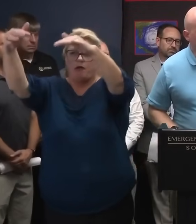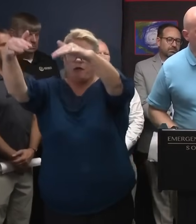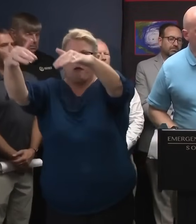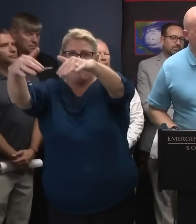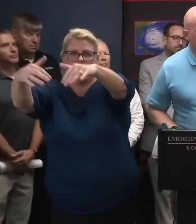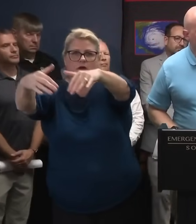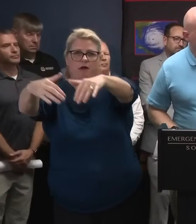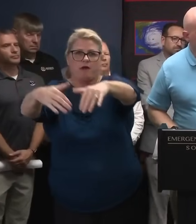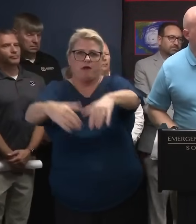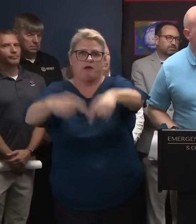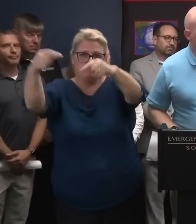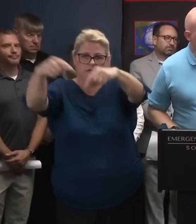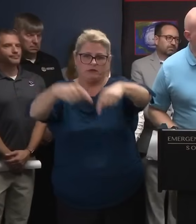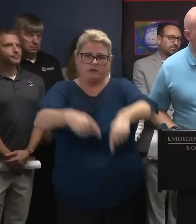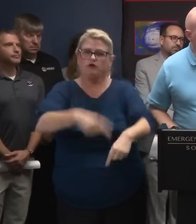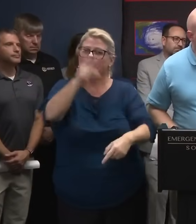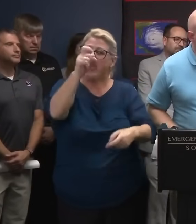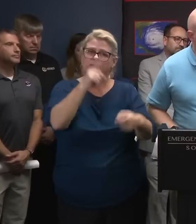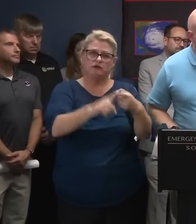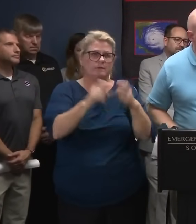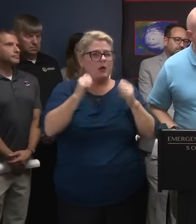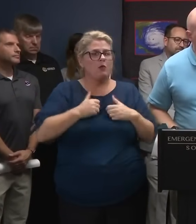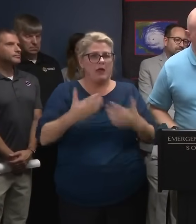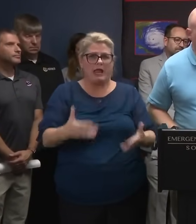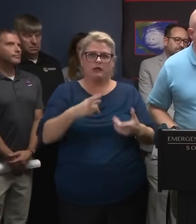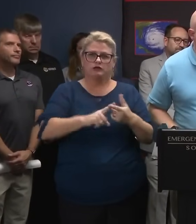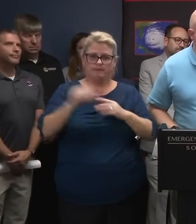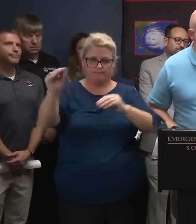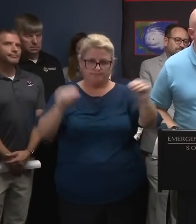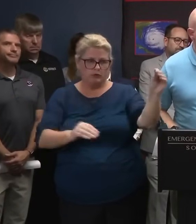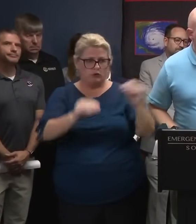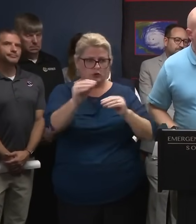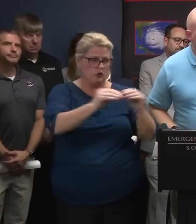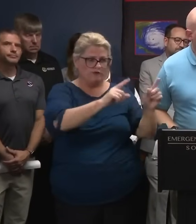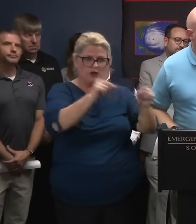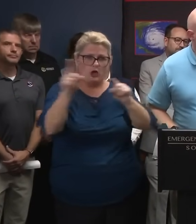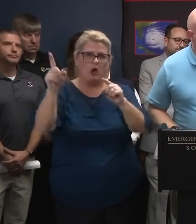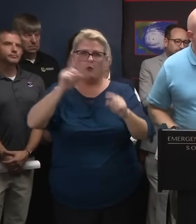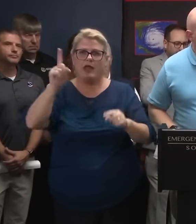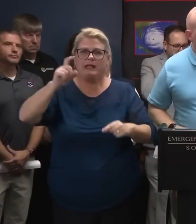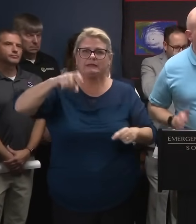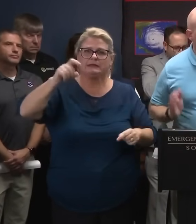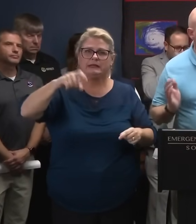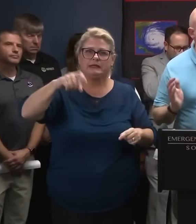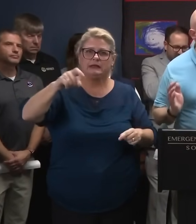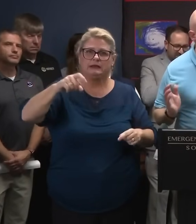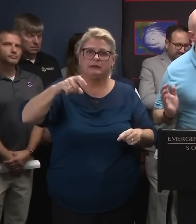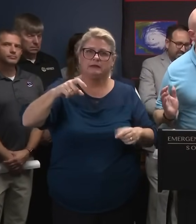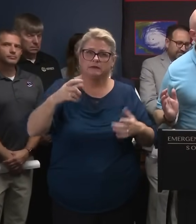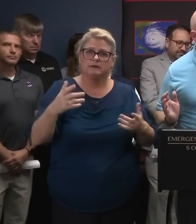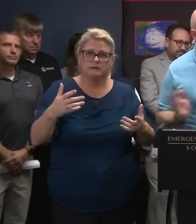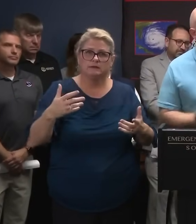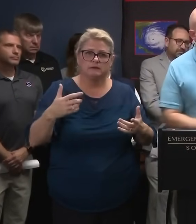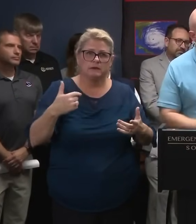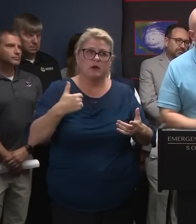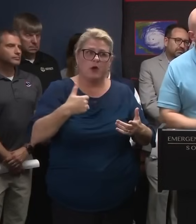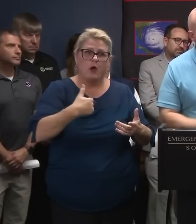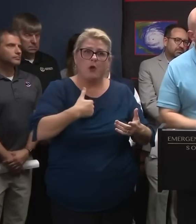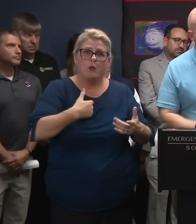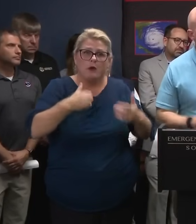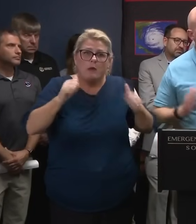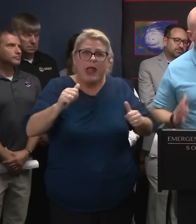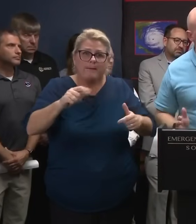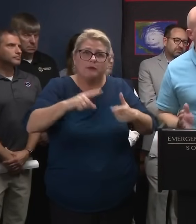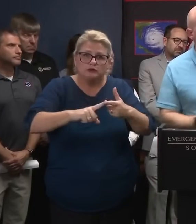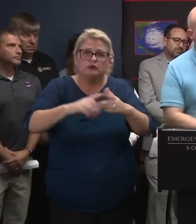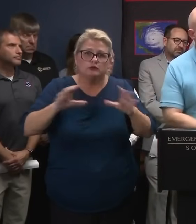you've got to be able to adjust to the conditions of what actually happens. And in this case, we had to do that, and that's a, you know, we've been able to surge because we had